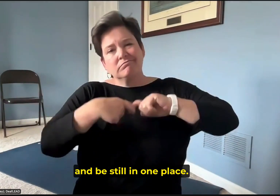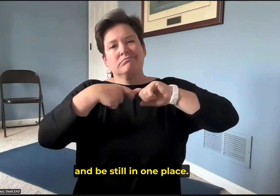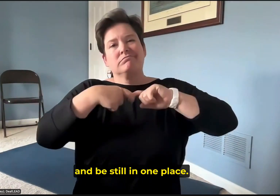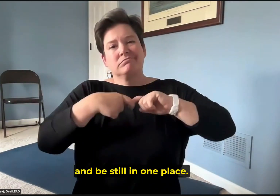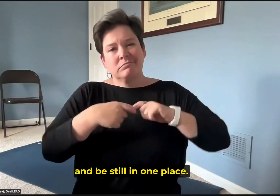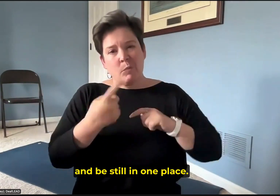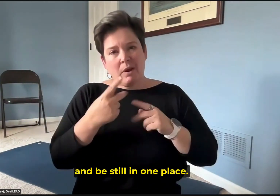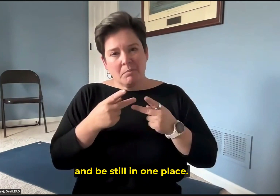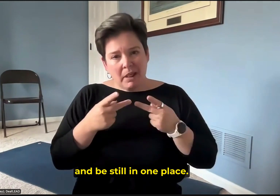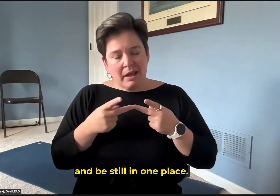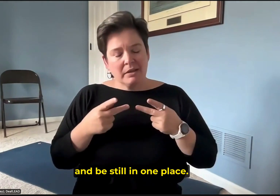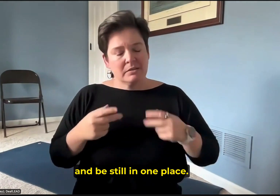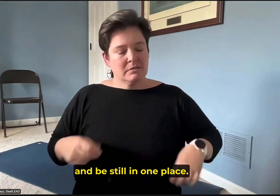and be still in one place.